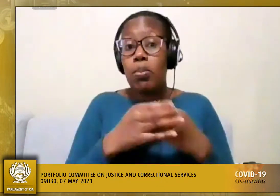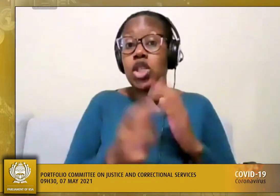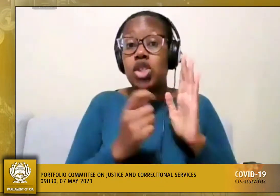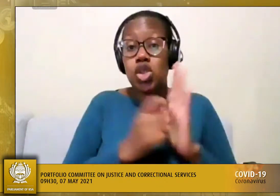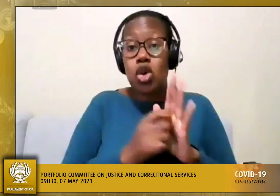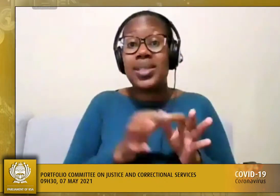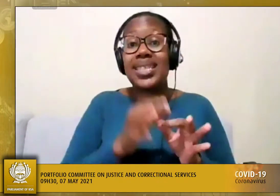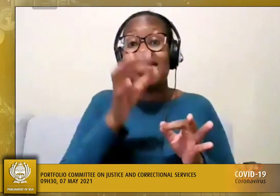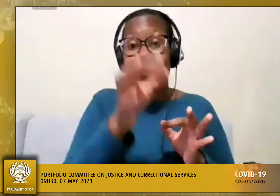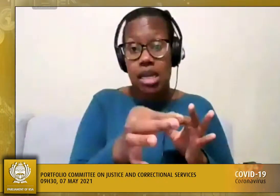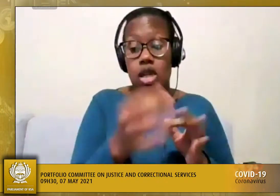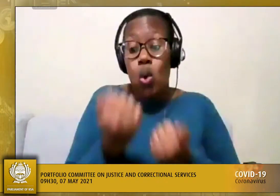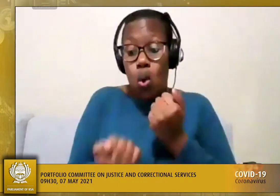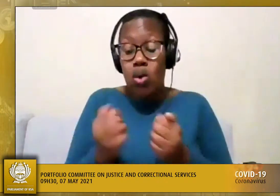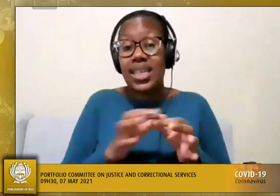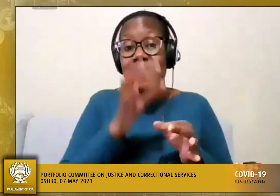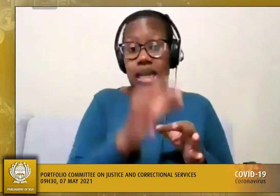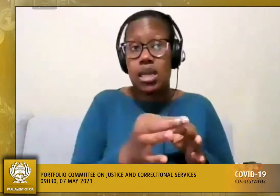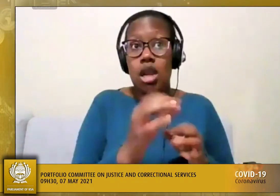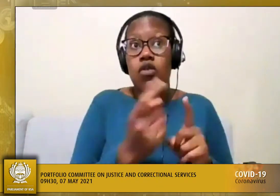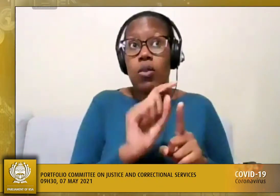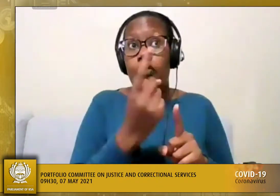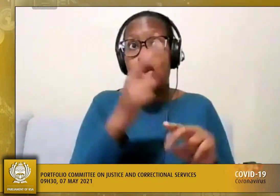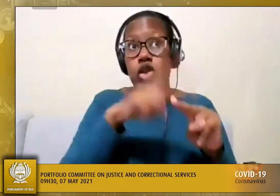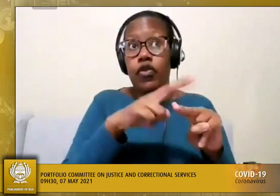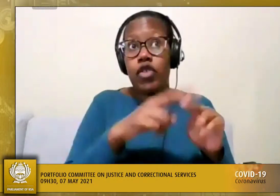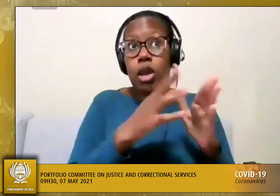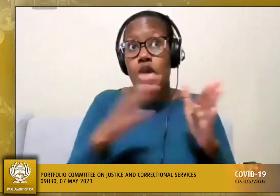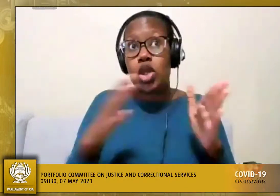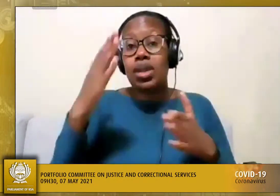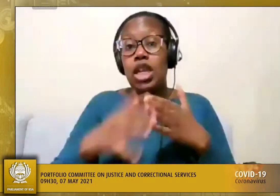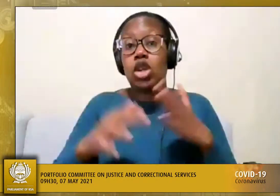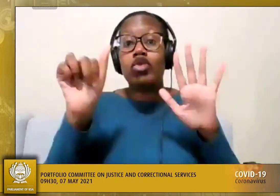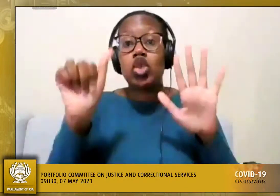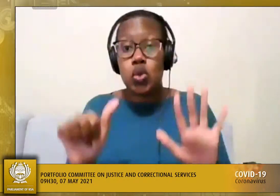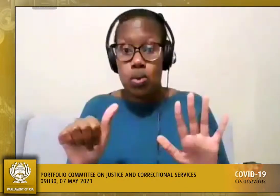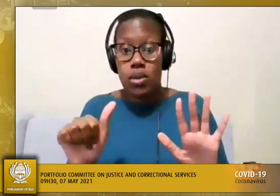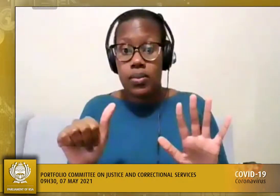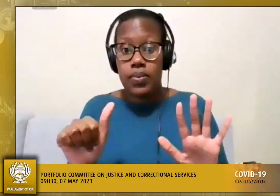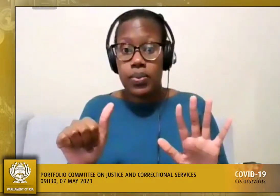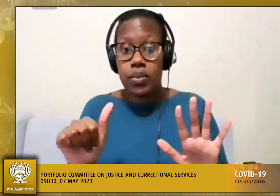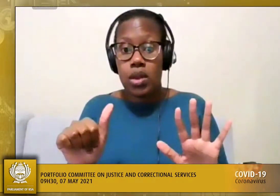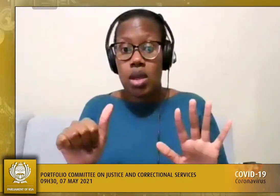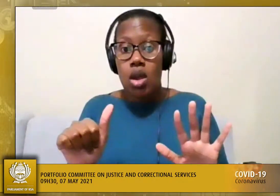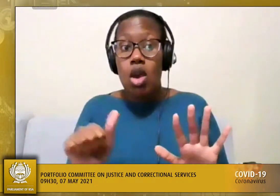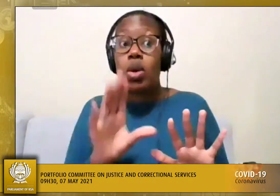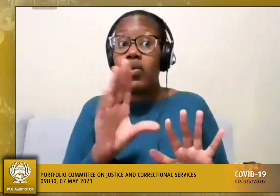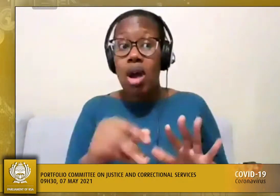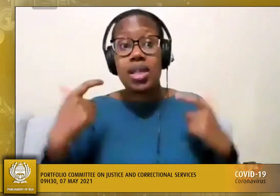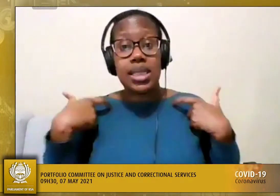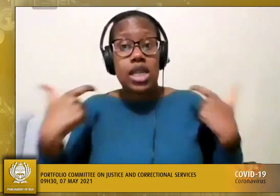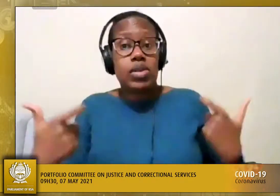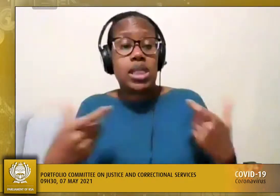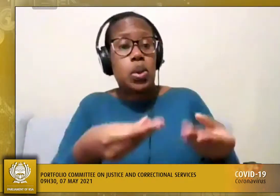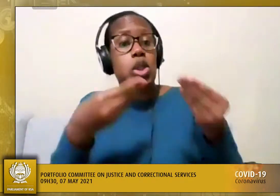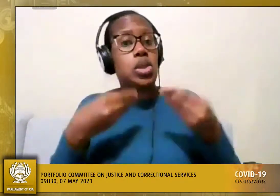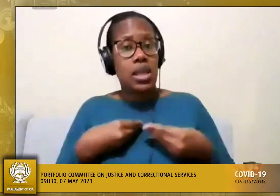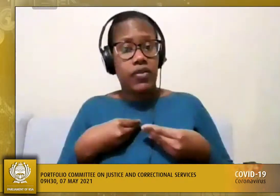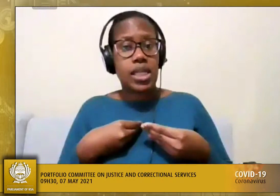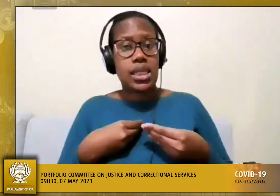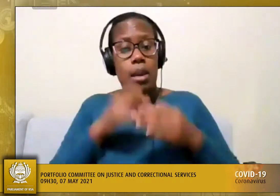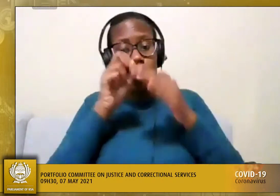extended by court for the first from the 1st of April to the end of June and we have asked the secretary to give to us a